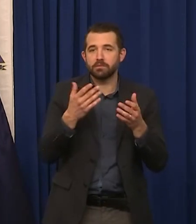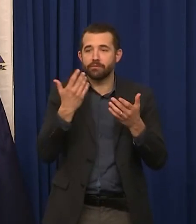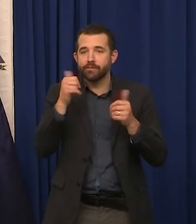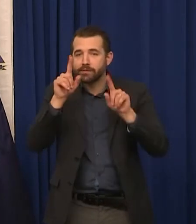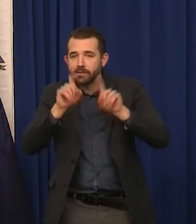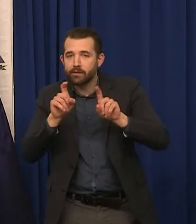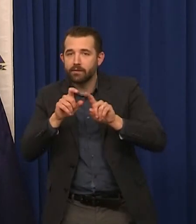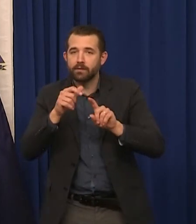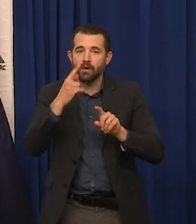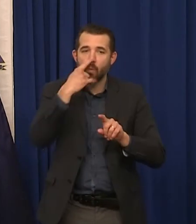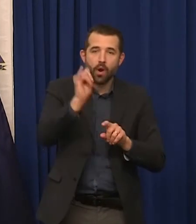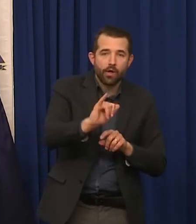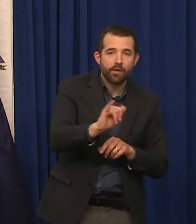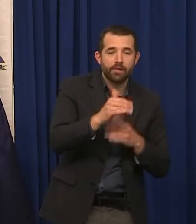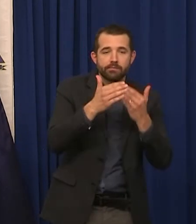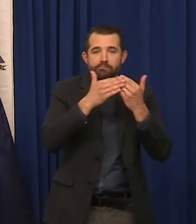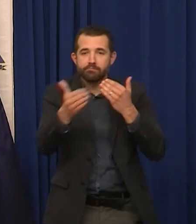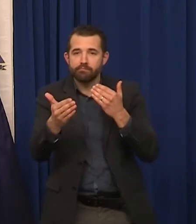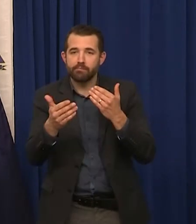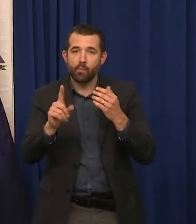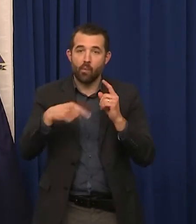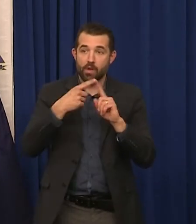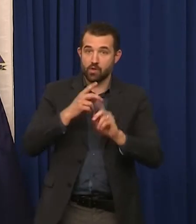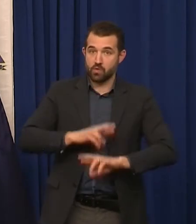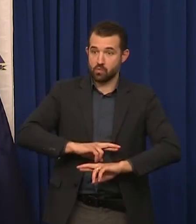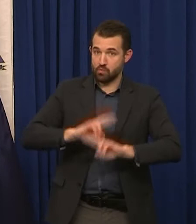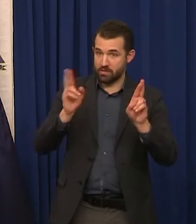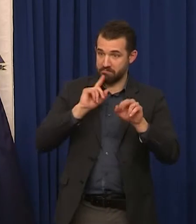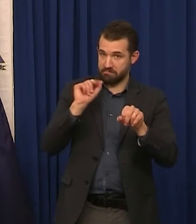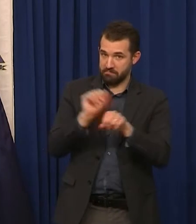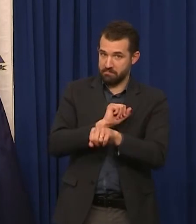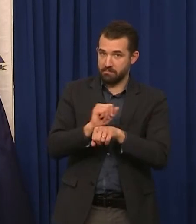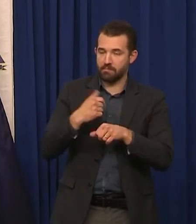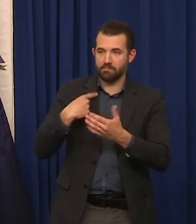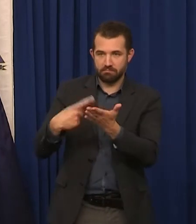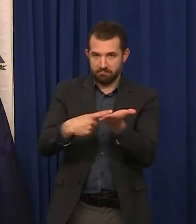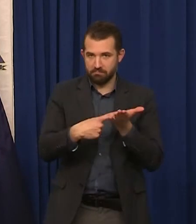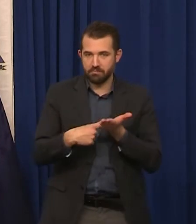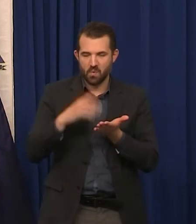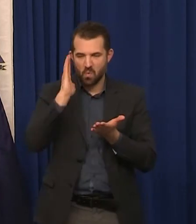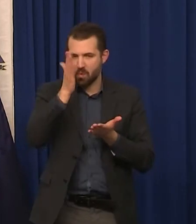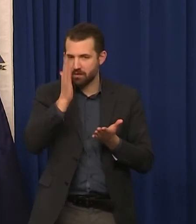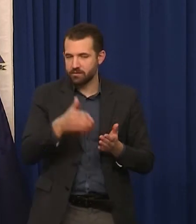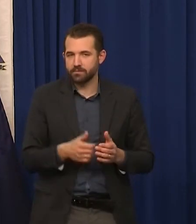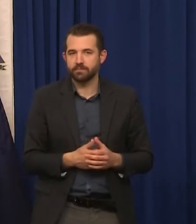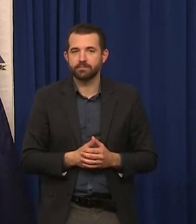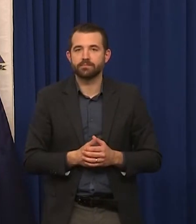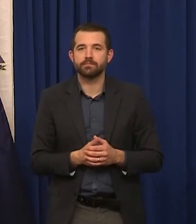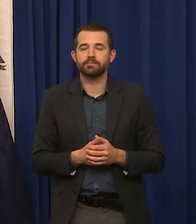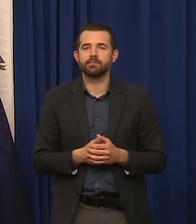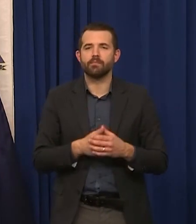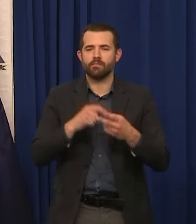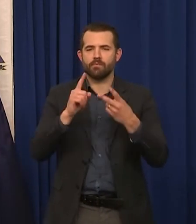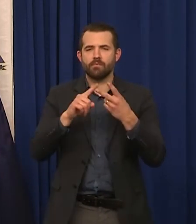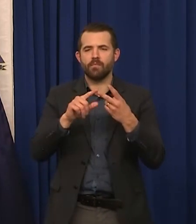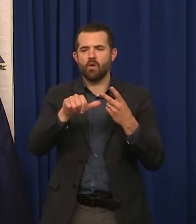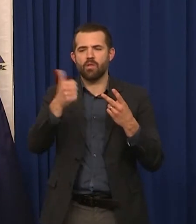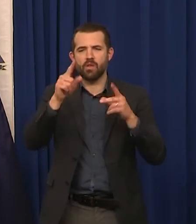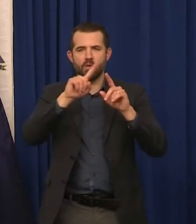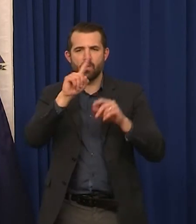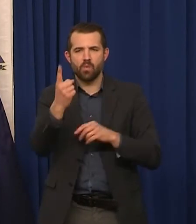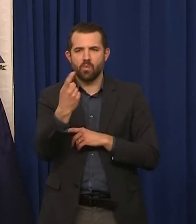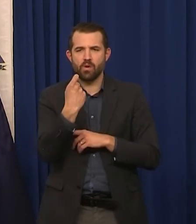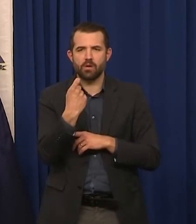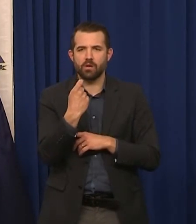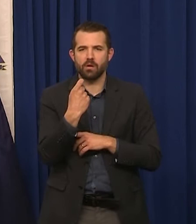strategy will be, we'll certainly be willing to discuss it. The other piece that you raised, Don, is about, well, the other piece that I just want